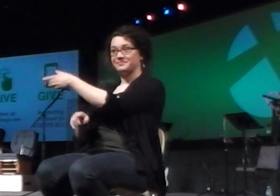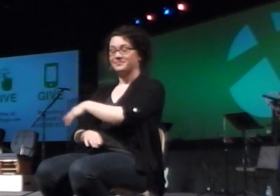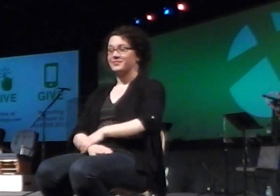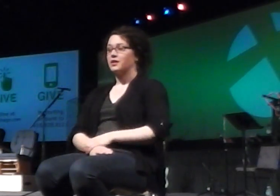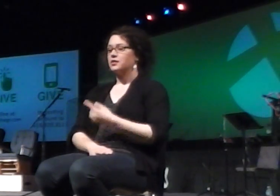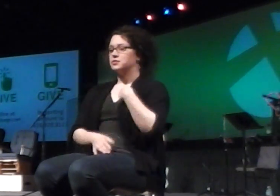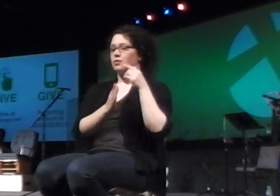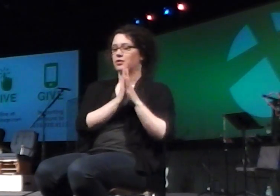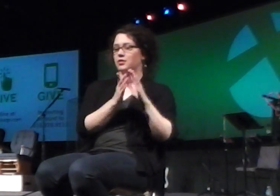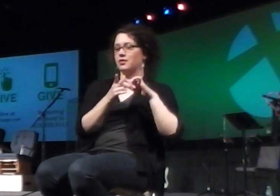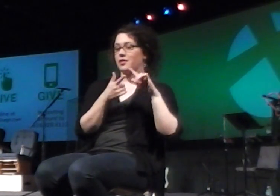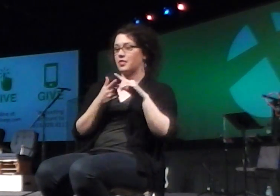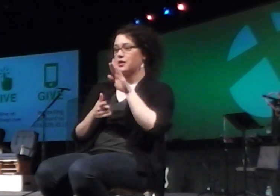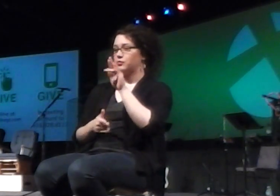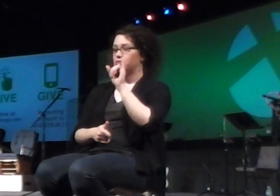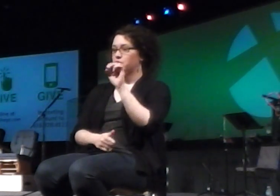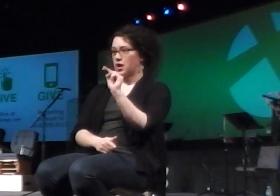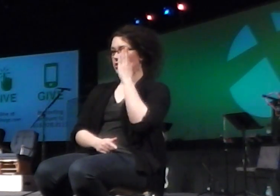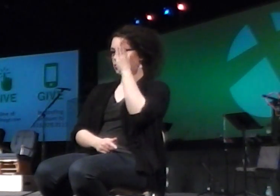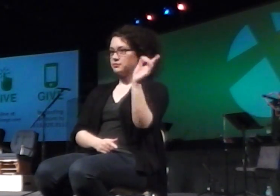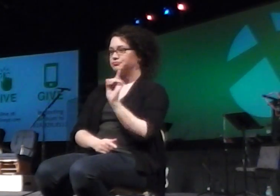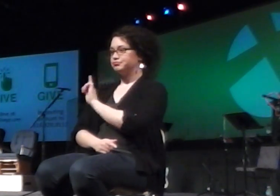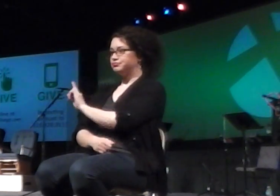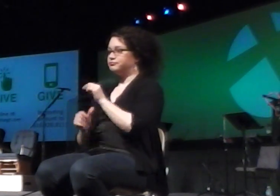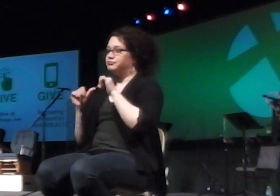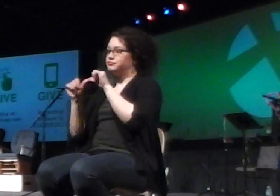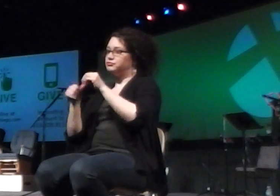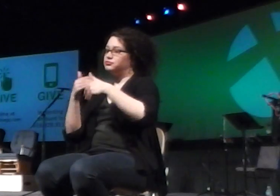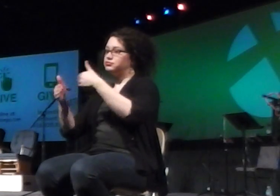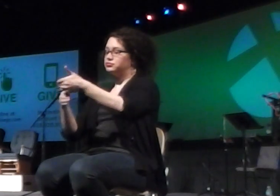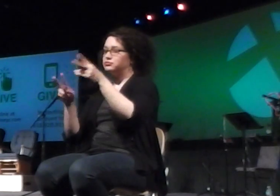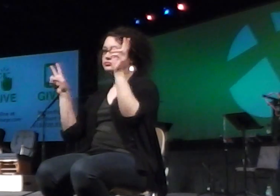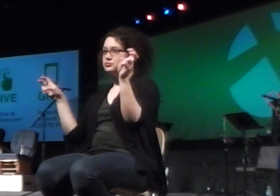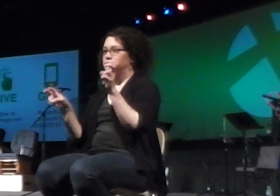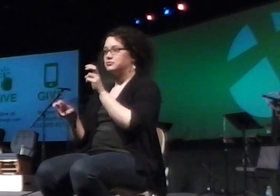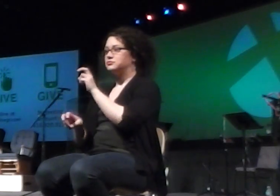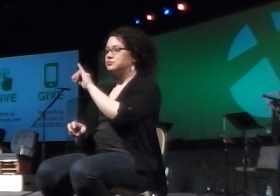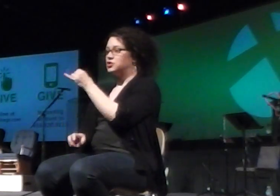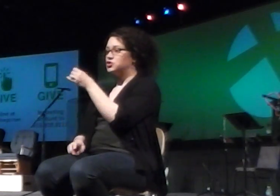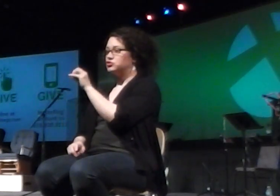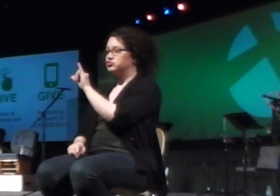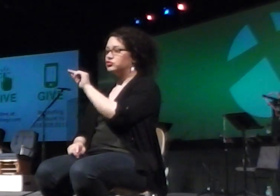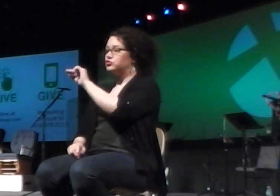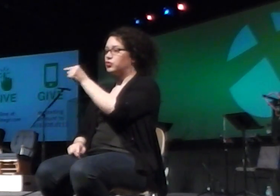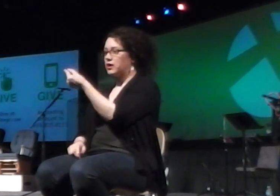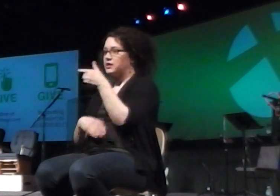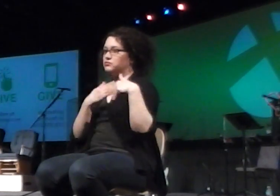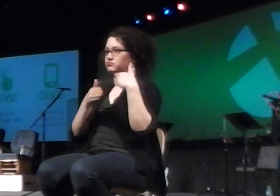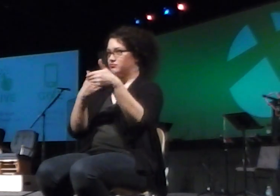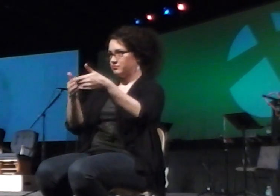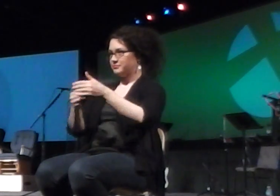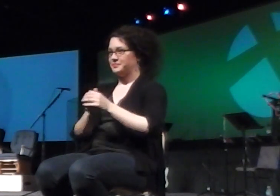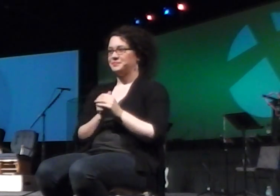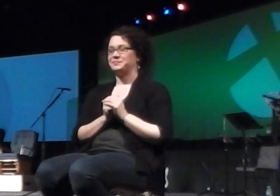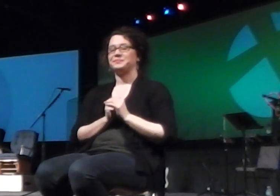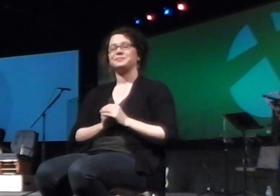and then Brian, our senior pastor, is going to come up here and continue our series of Joint Generations. So let's pray.